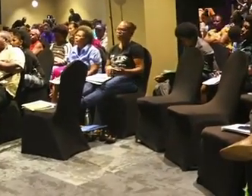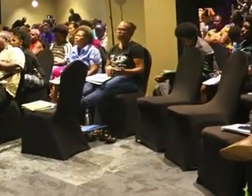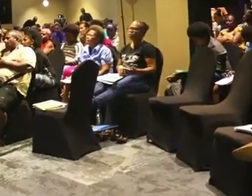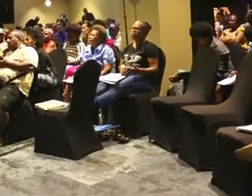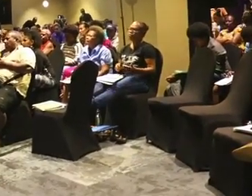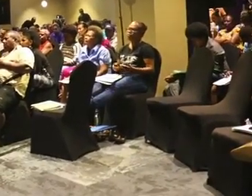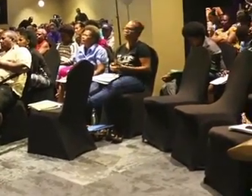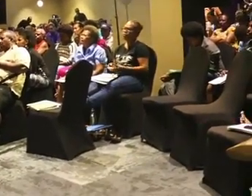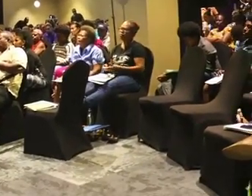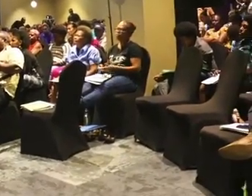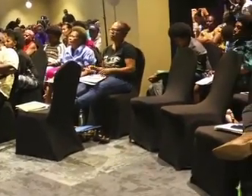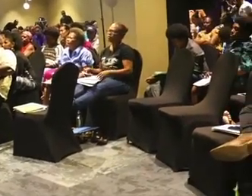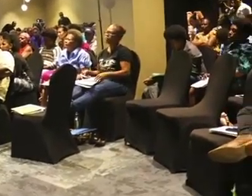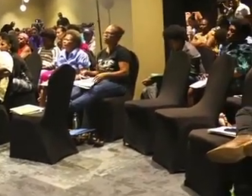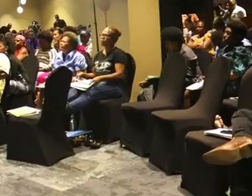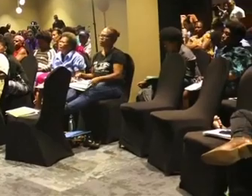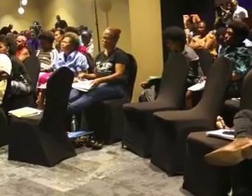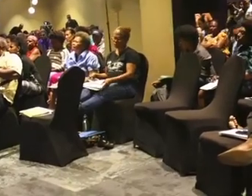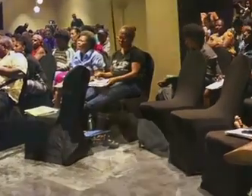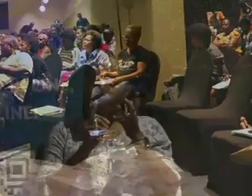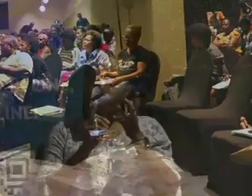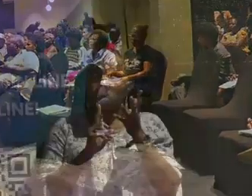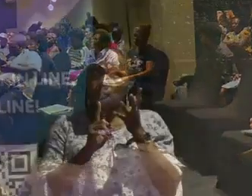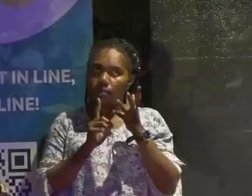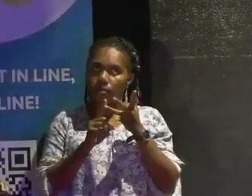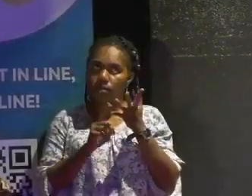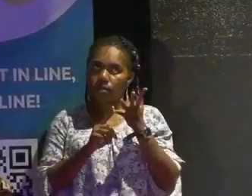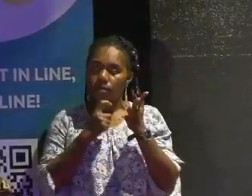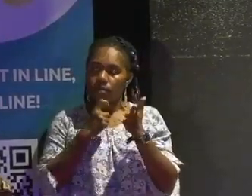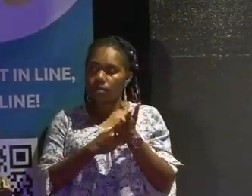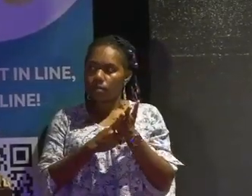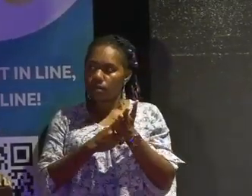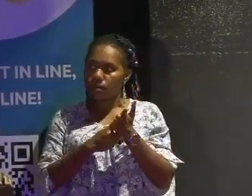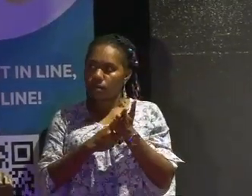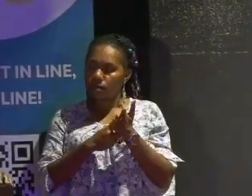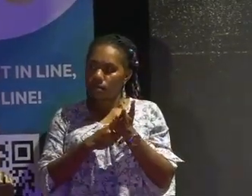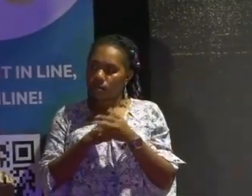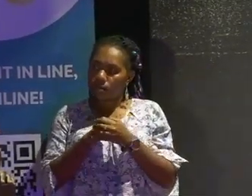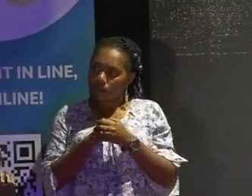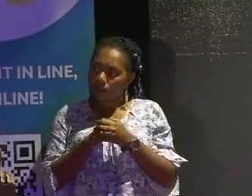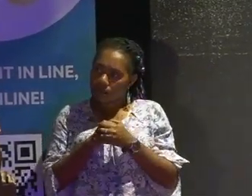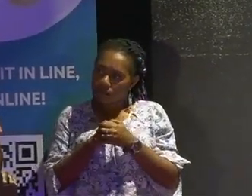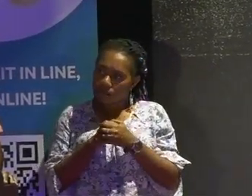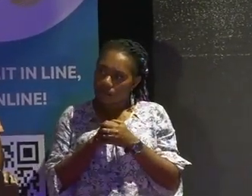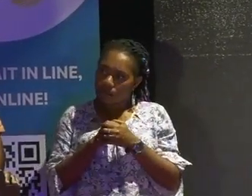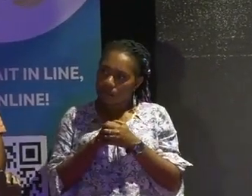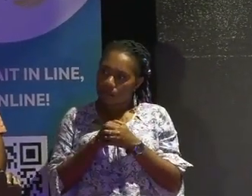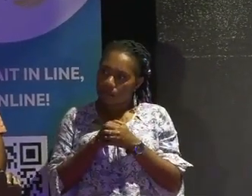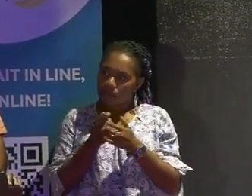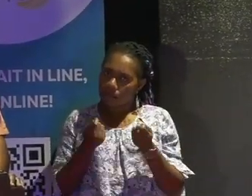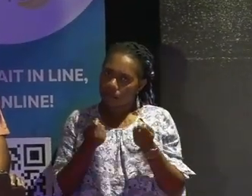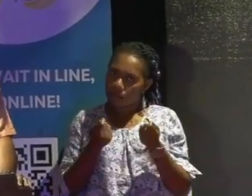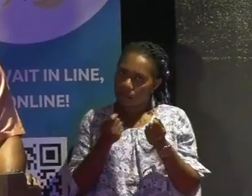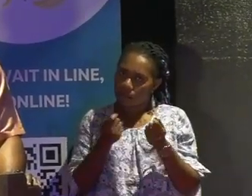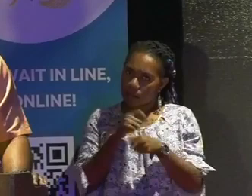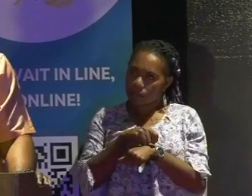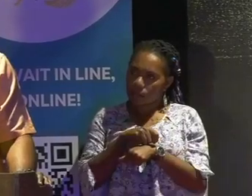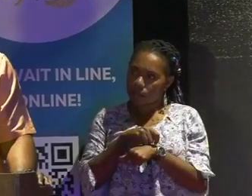on, to understand, and Bank of Papua New Guinea to understand the inflation with regards to the current rates that you guys are